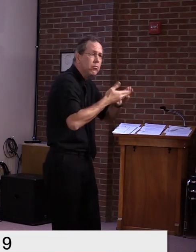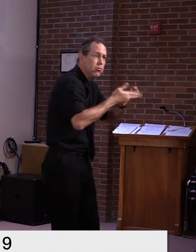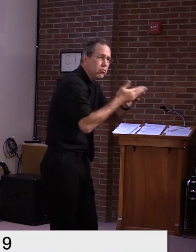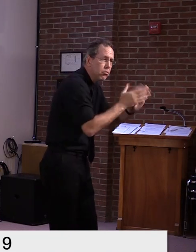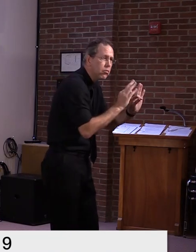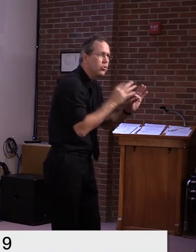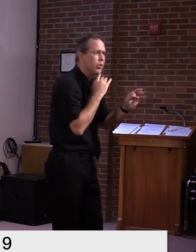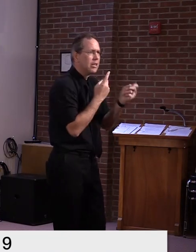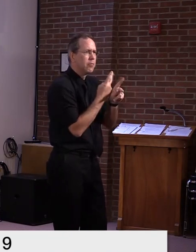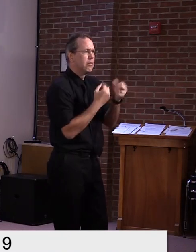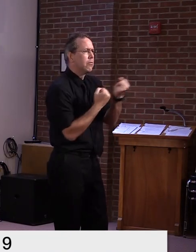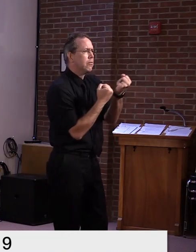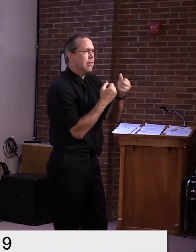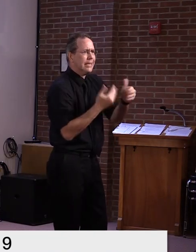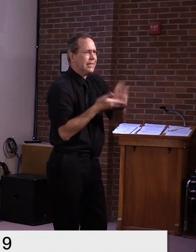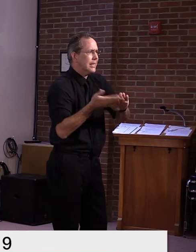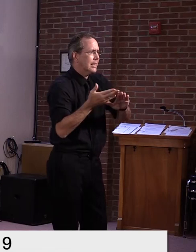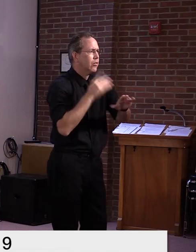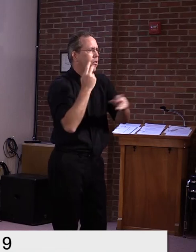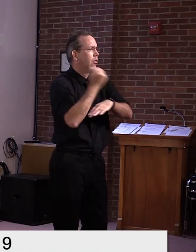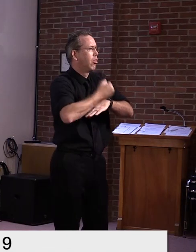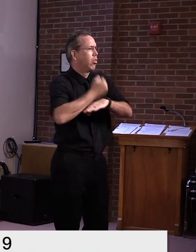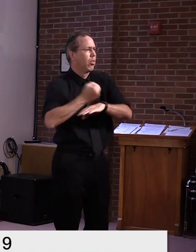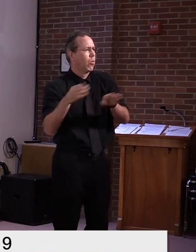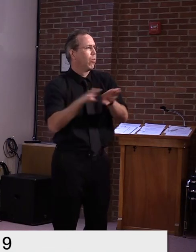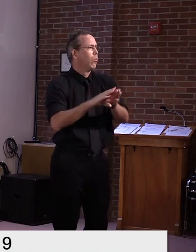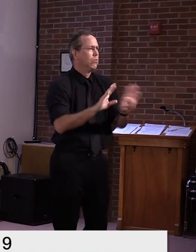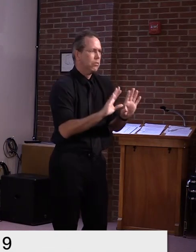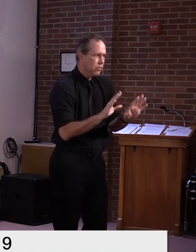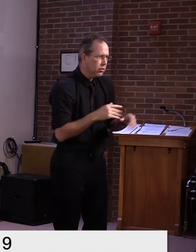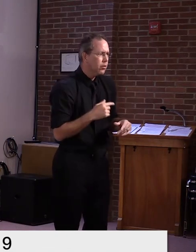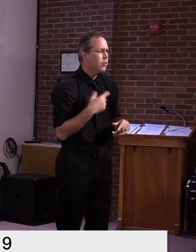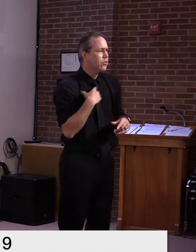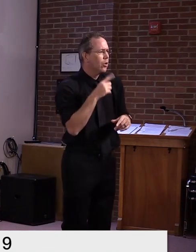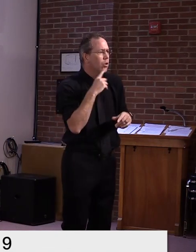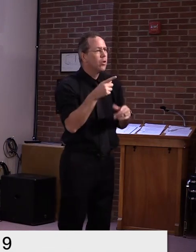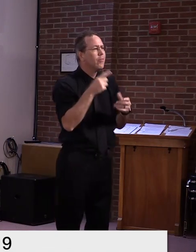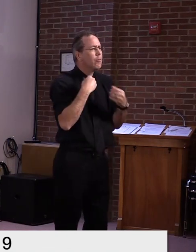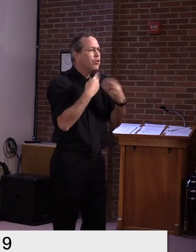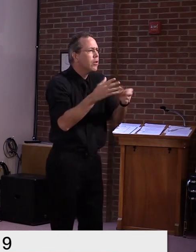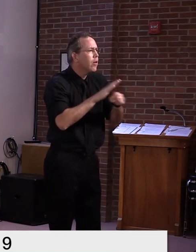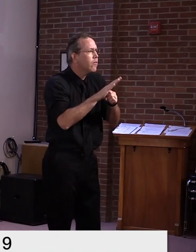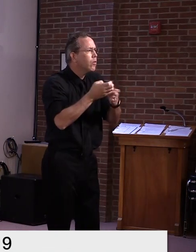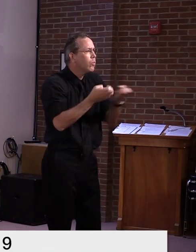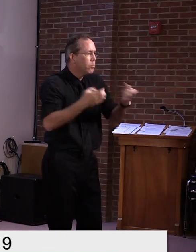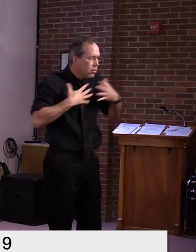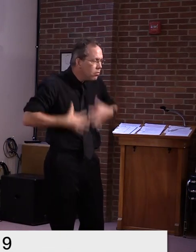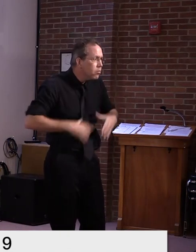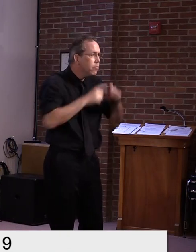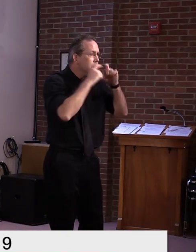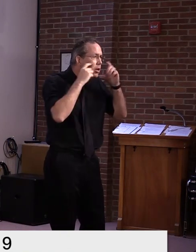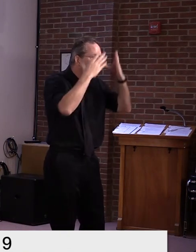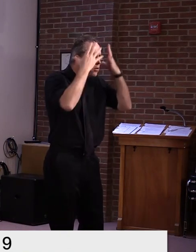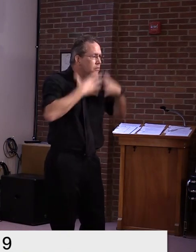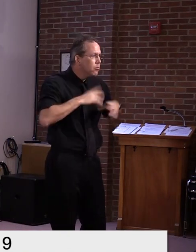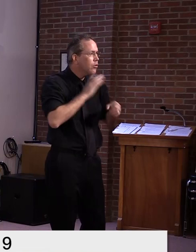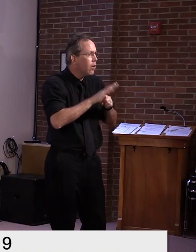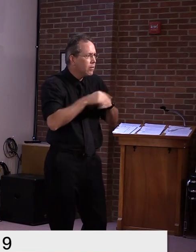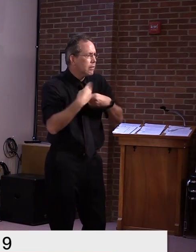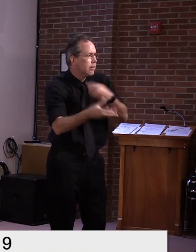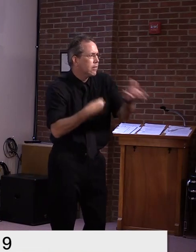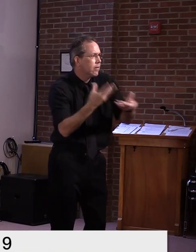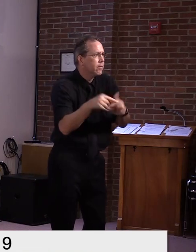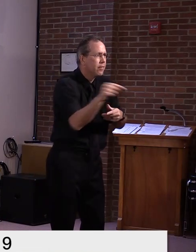costs resulting from COVID-19. It has been and continues to be important to identify the providers who